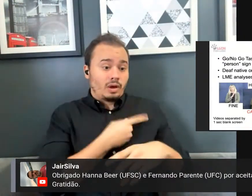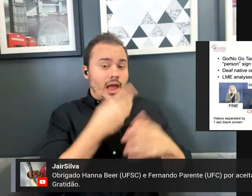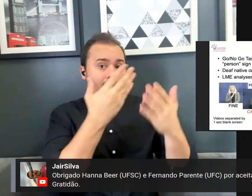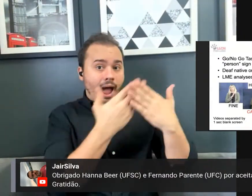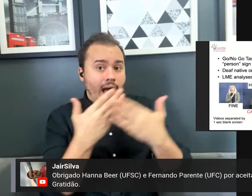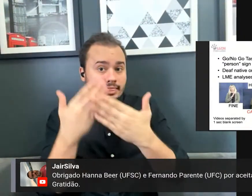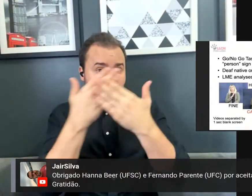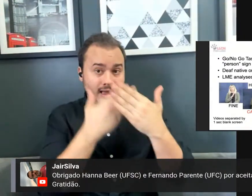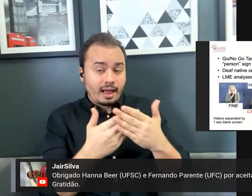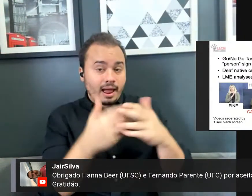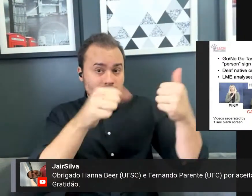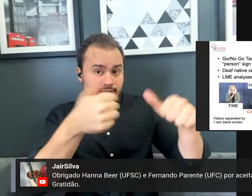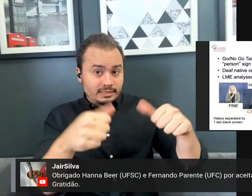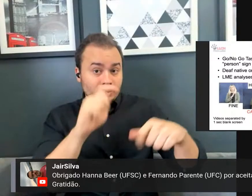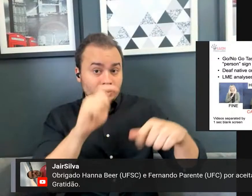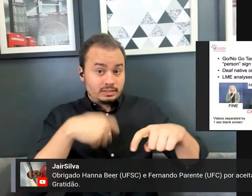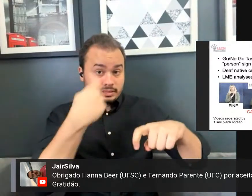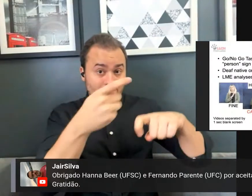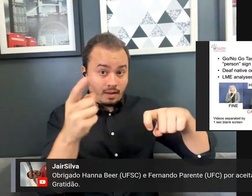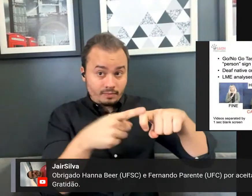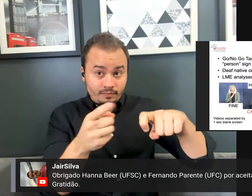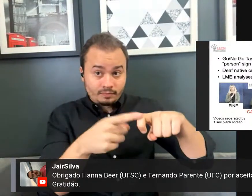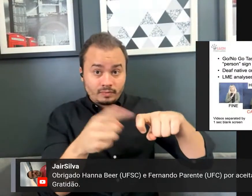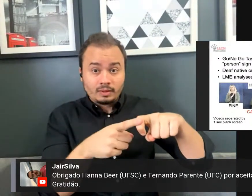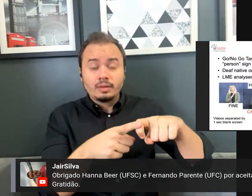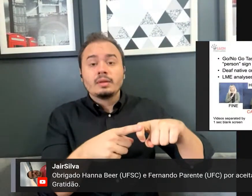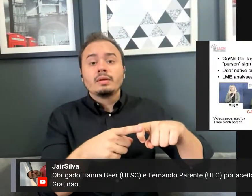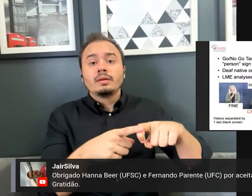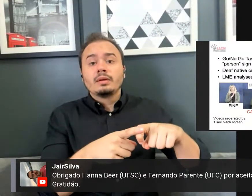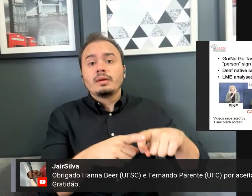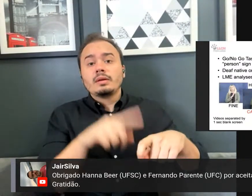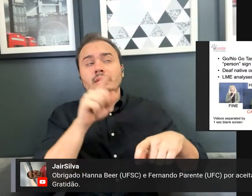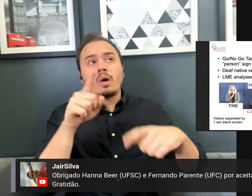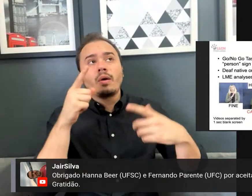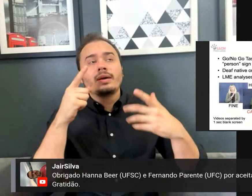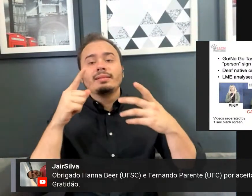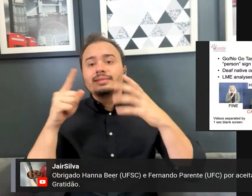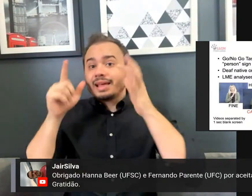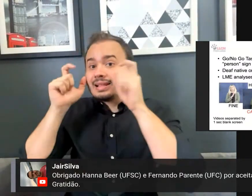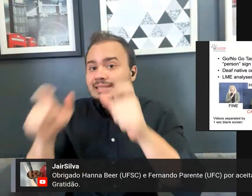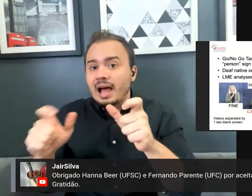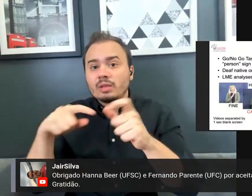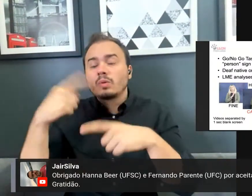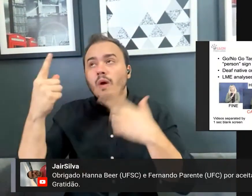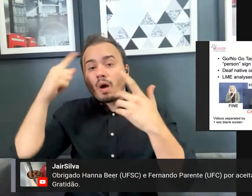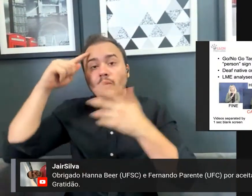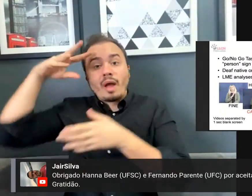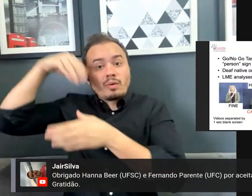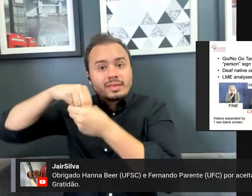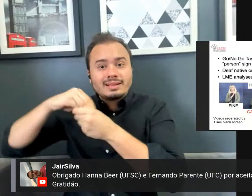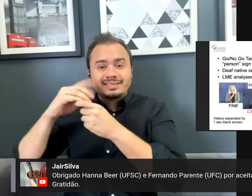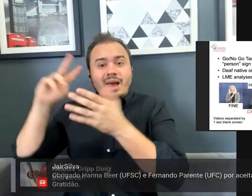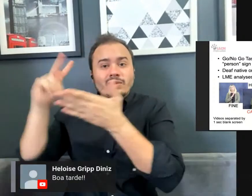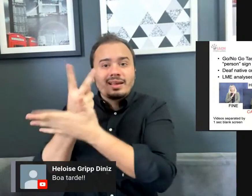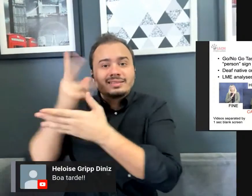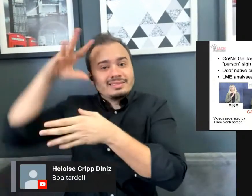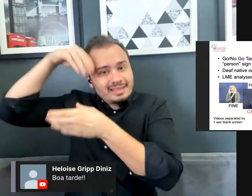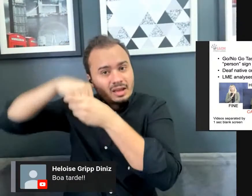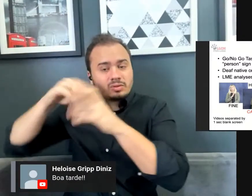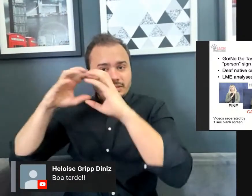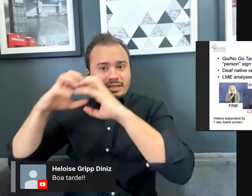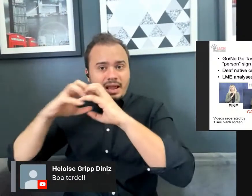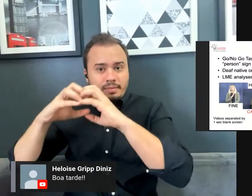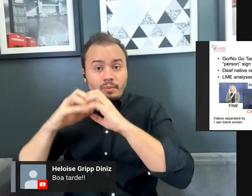and comprehension of the signs rather than in the actual response to the signs. So they had to comprehend the signs in order to make the decision.